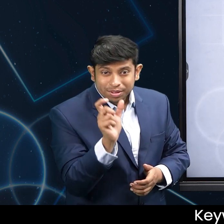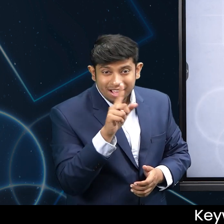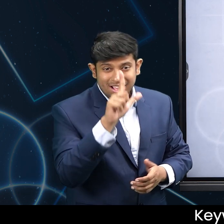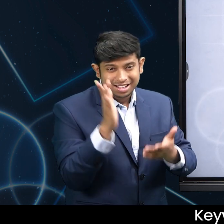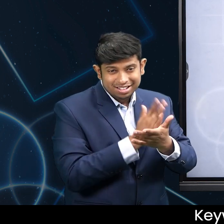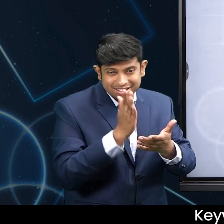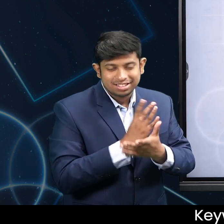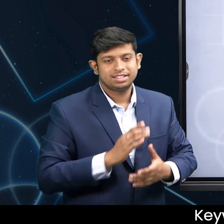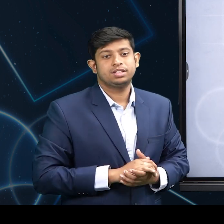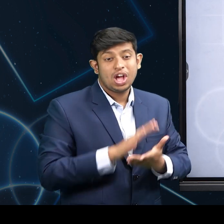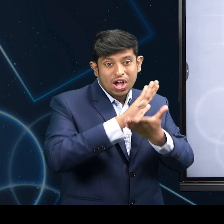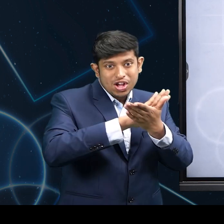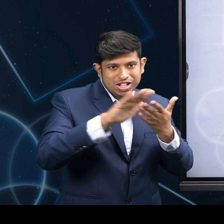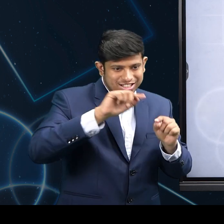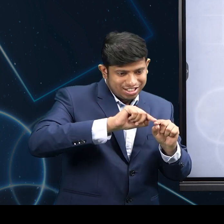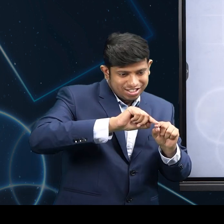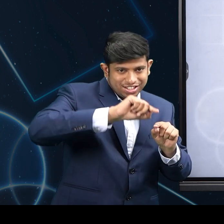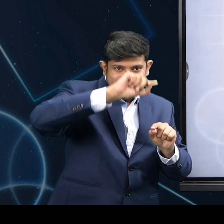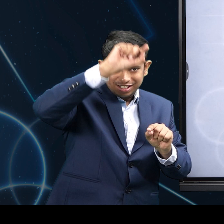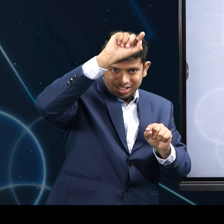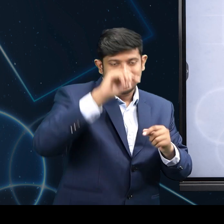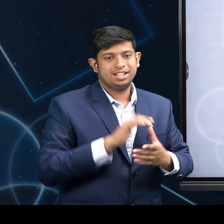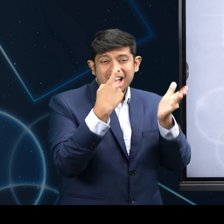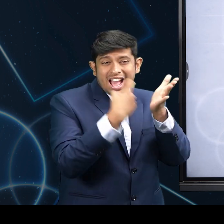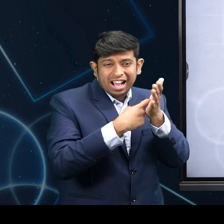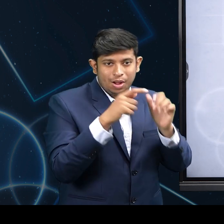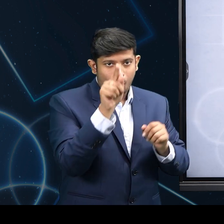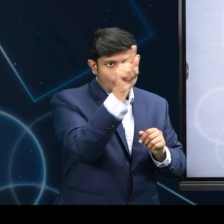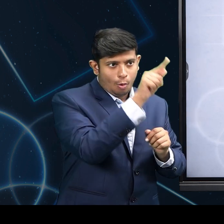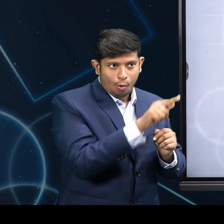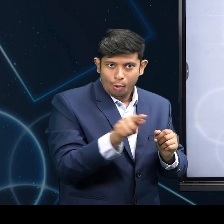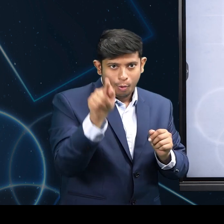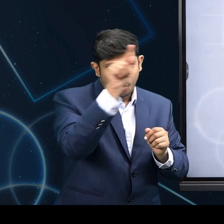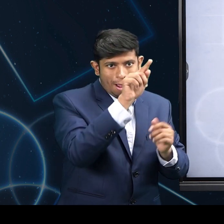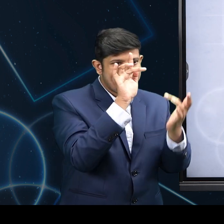Keywords from this lesson are height, radius,